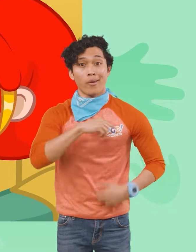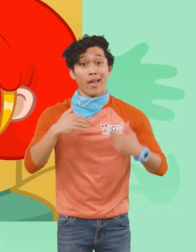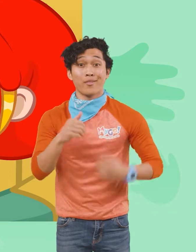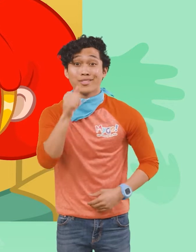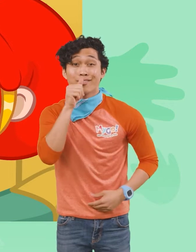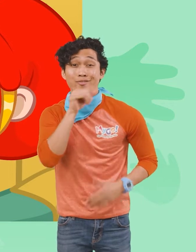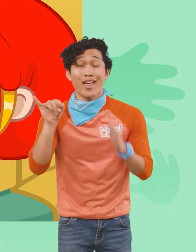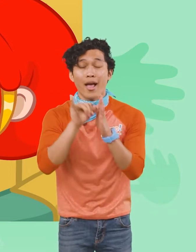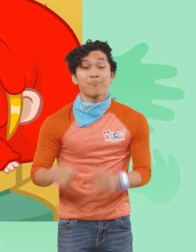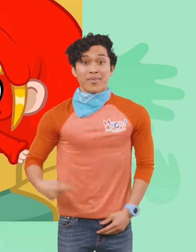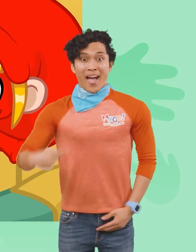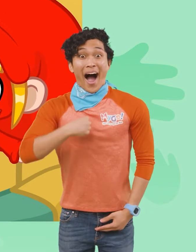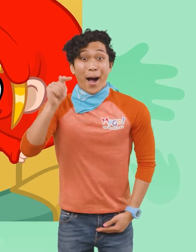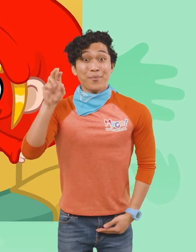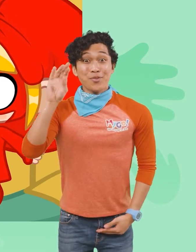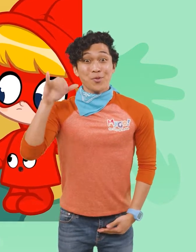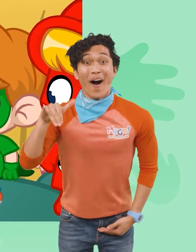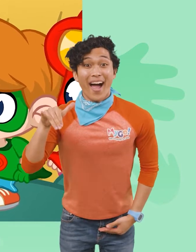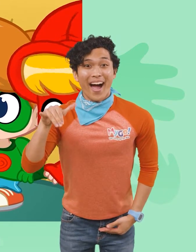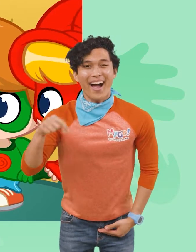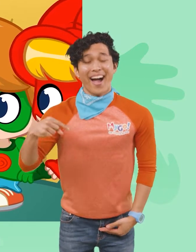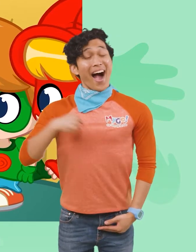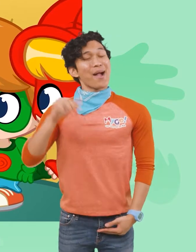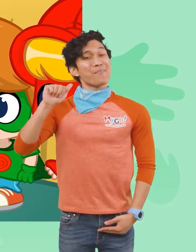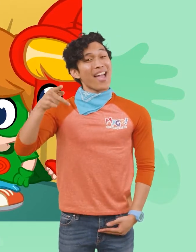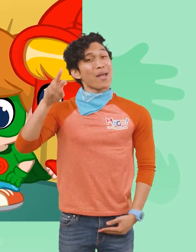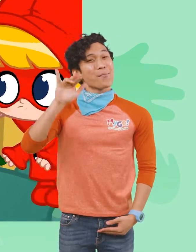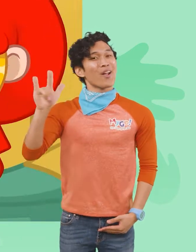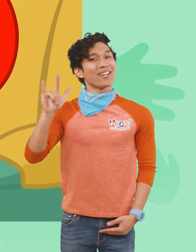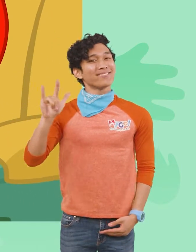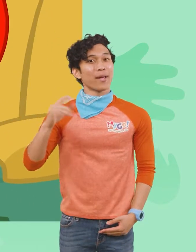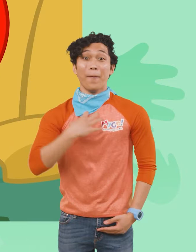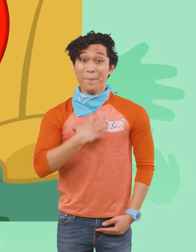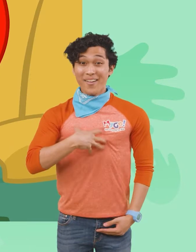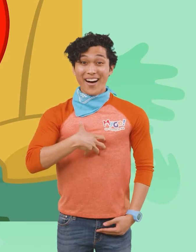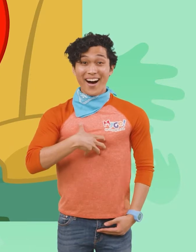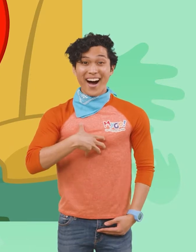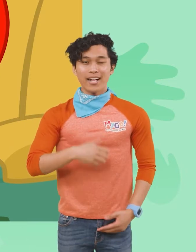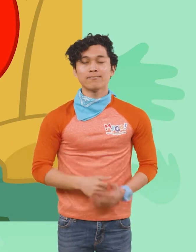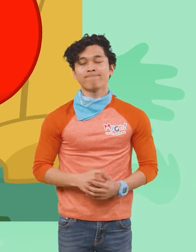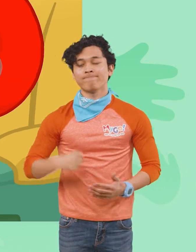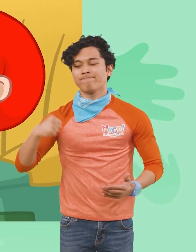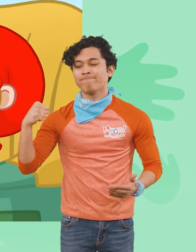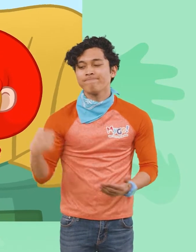have secret... I'm Troy. I'm April. My fellow. Home. Home.